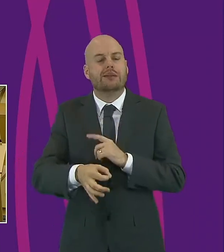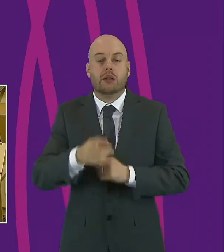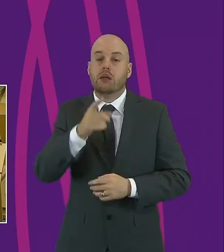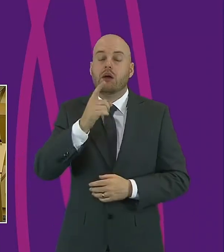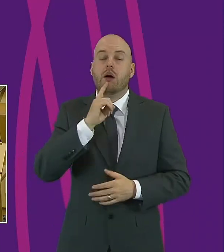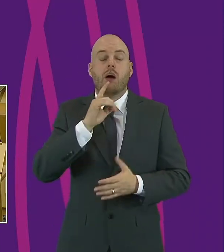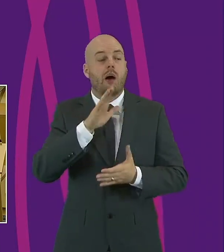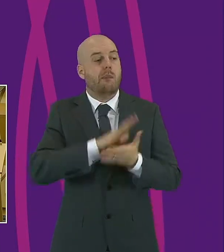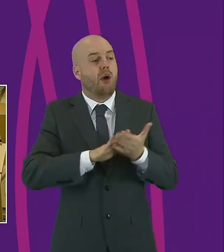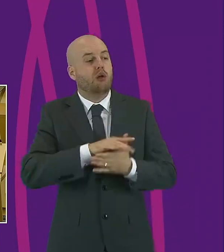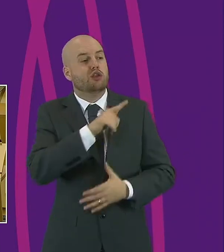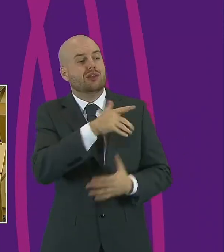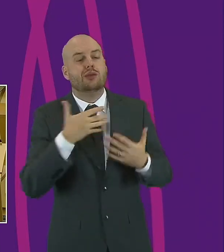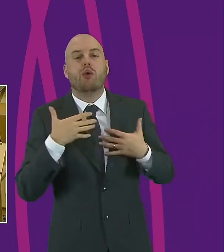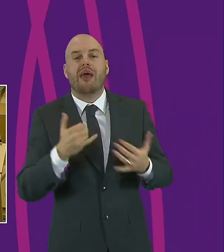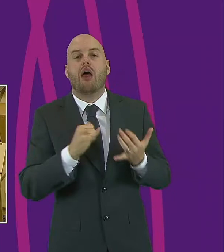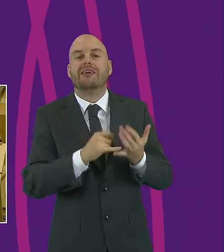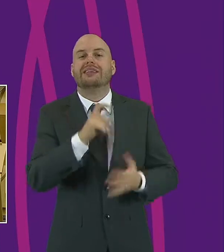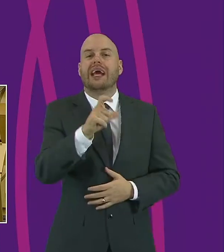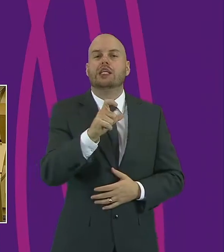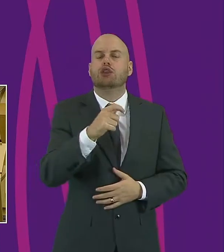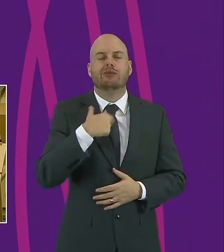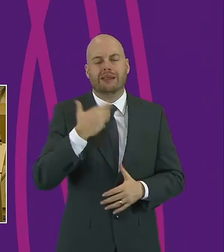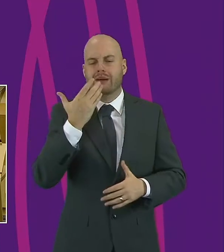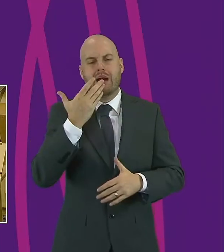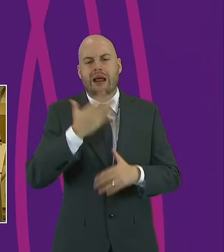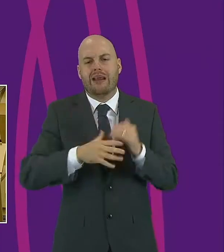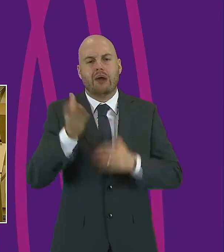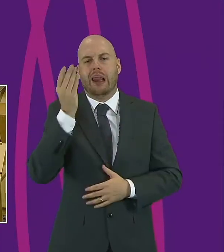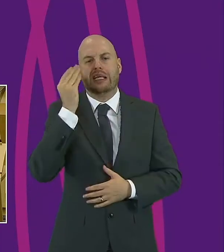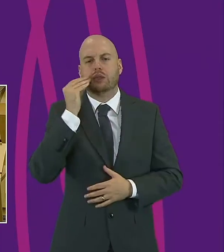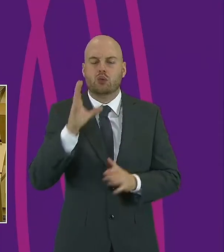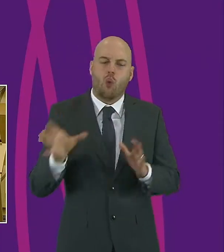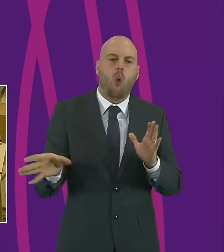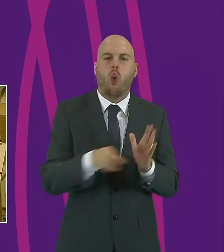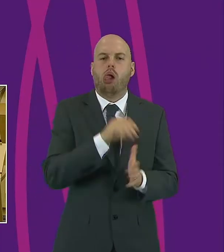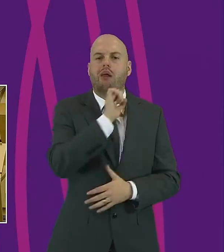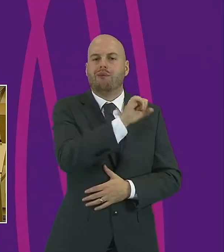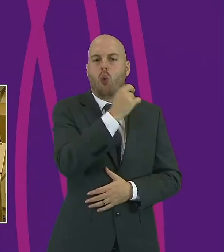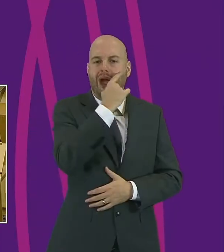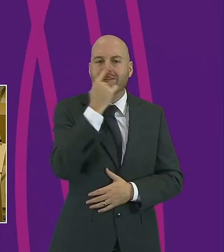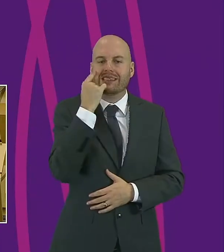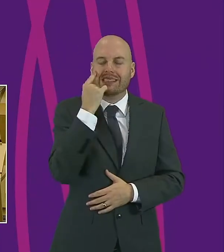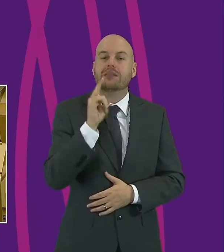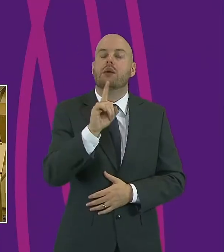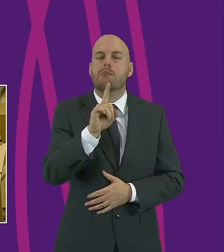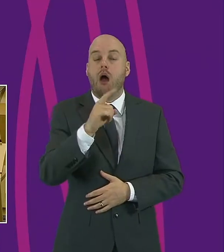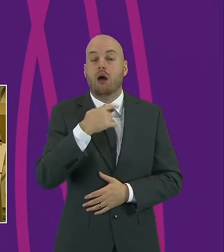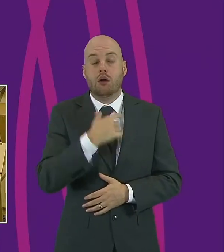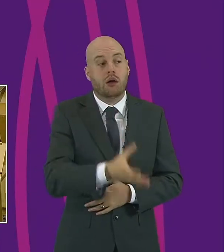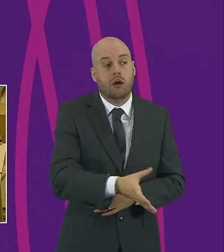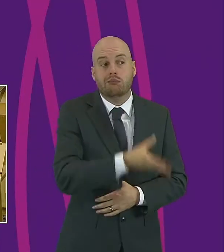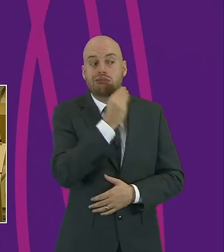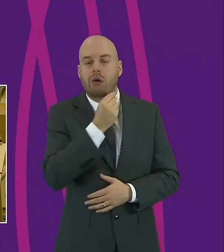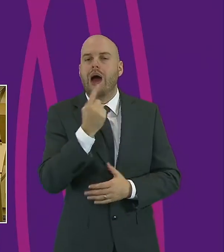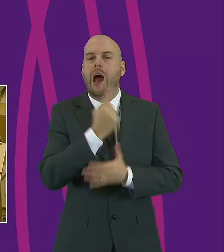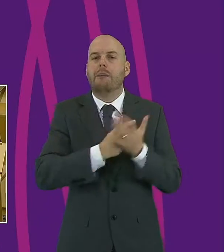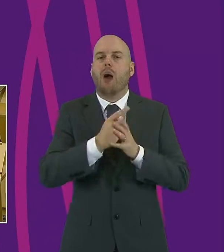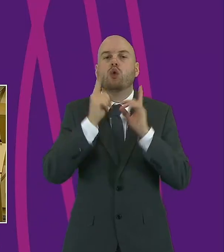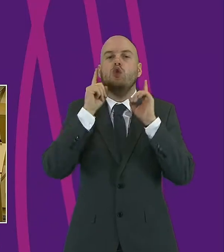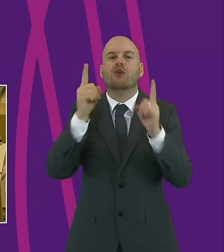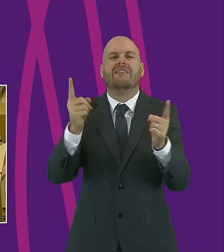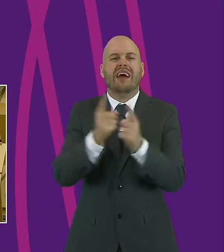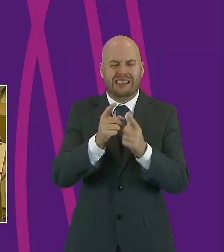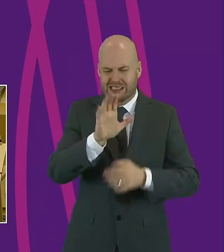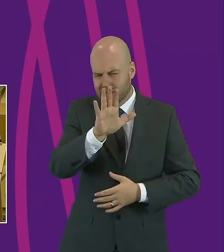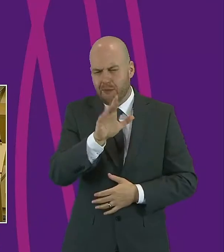our evidence this morning, but I did happen to catch just in passing the comment she made about universities. She didn't say we were thinking